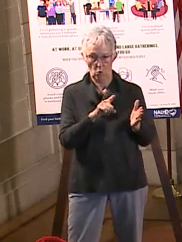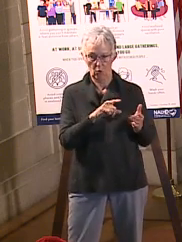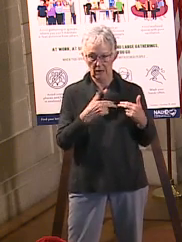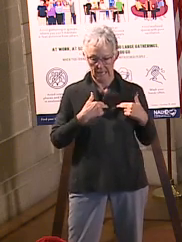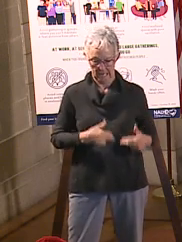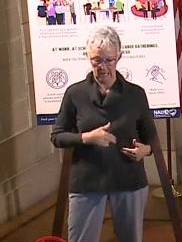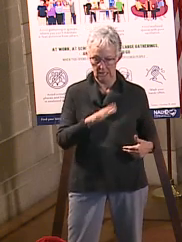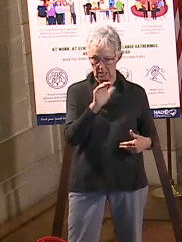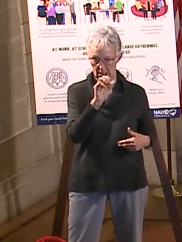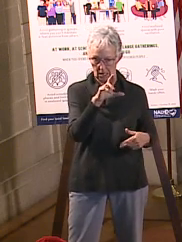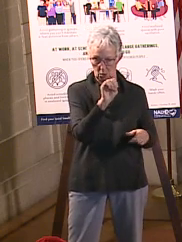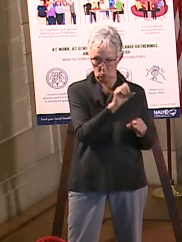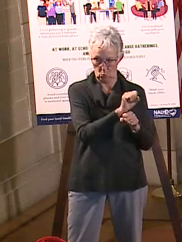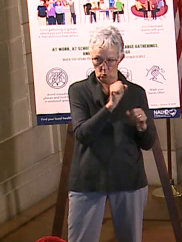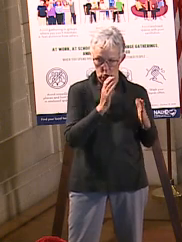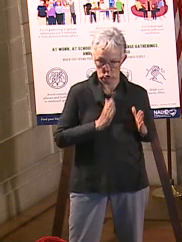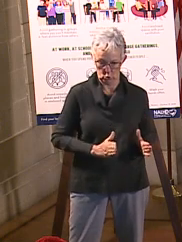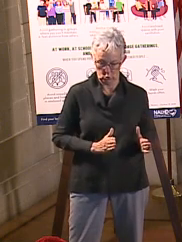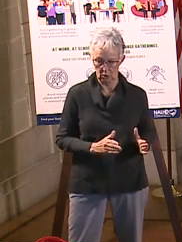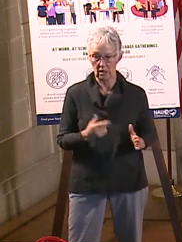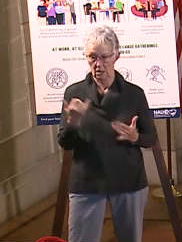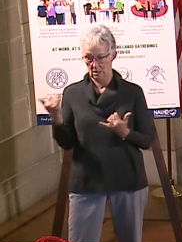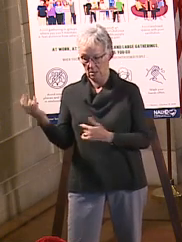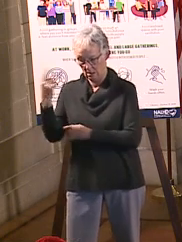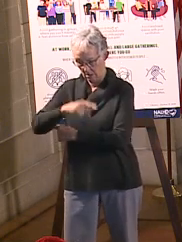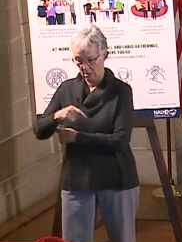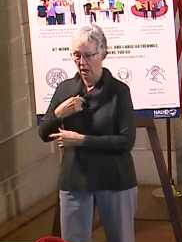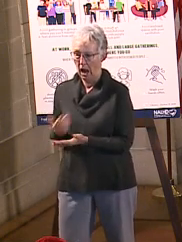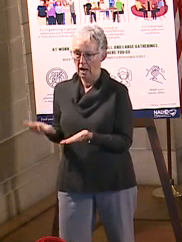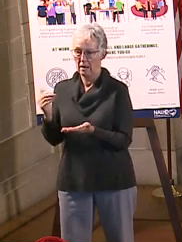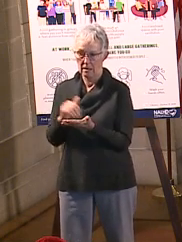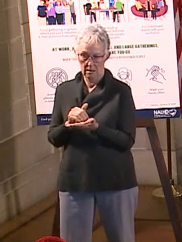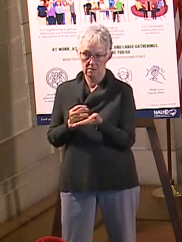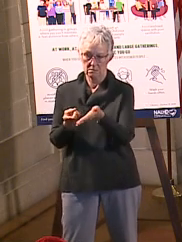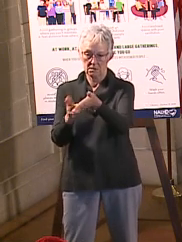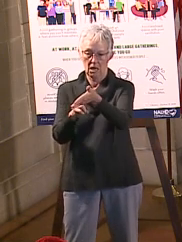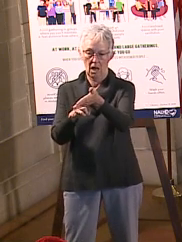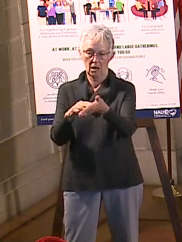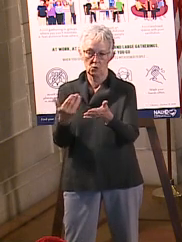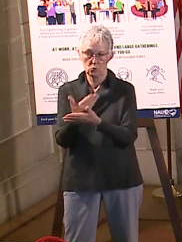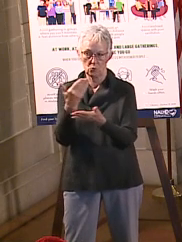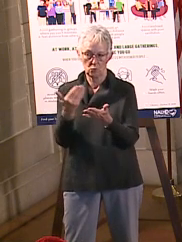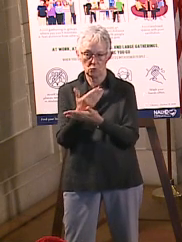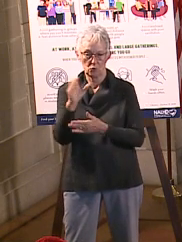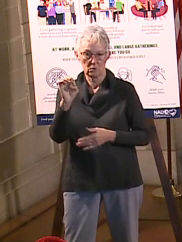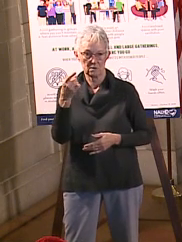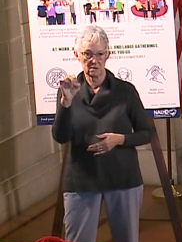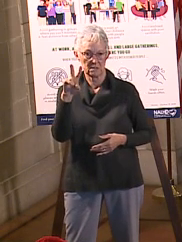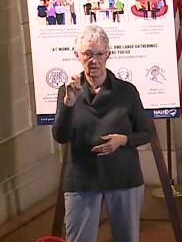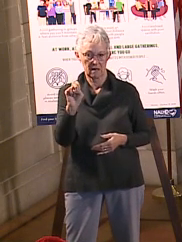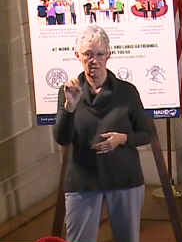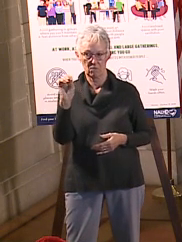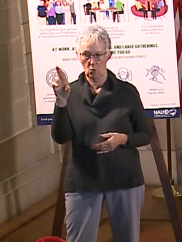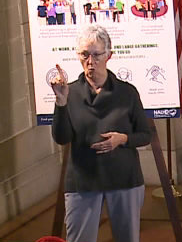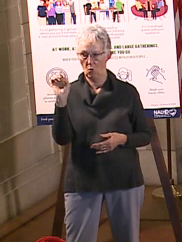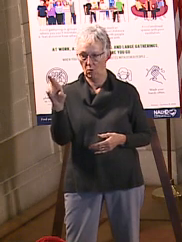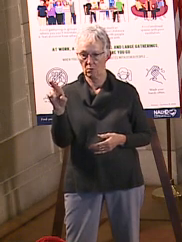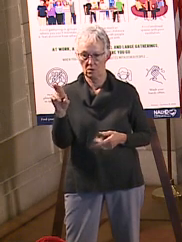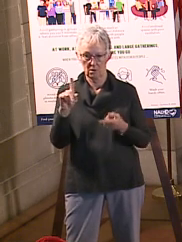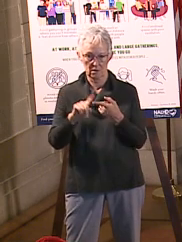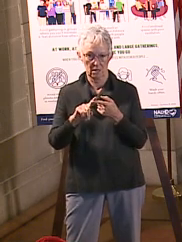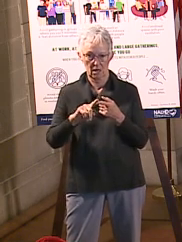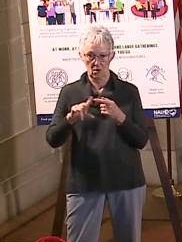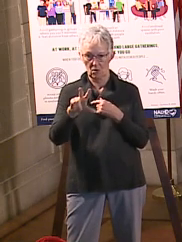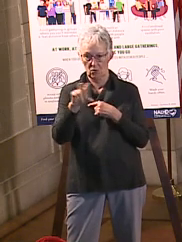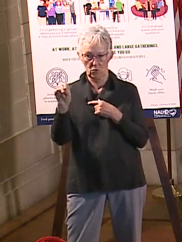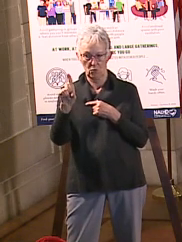I today signed an executive order that will extend that till 30 days after the end of the emergency. So that